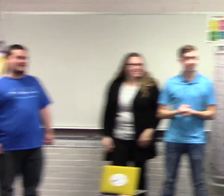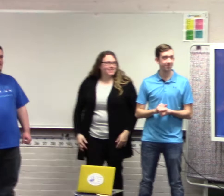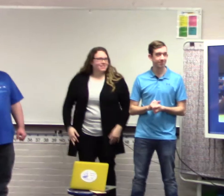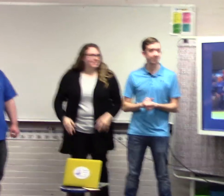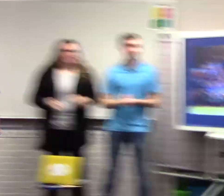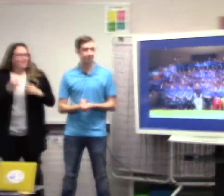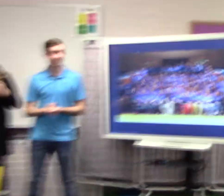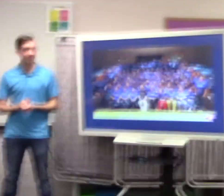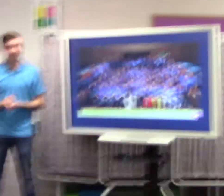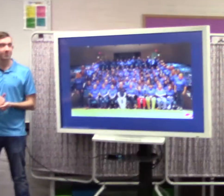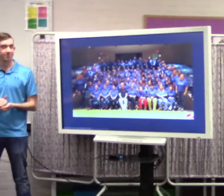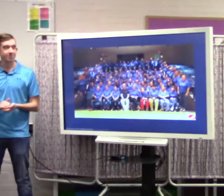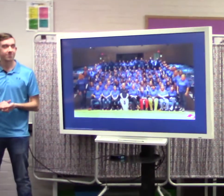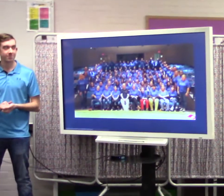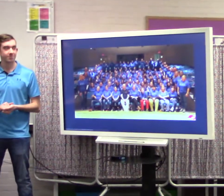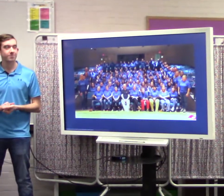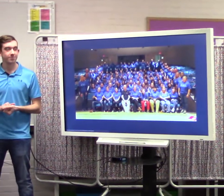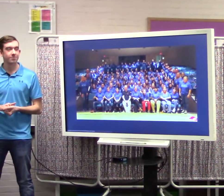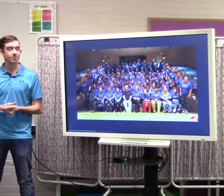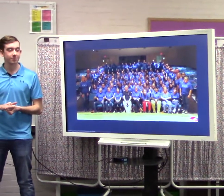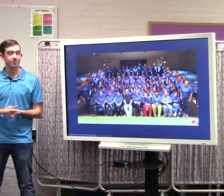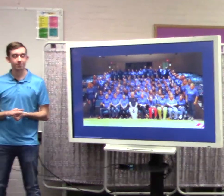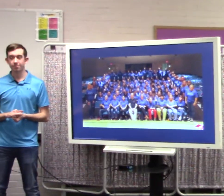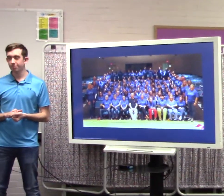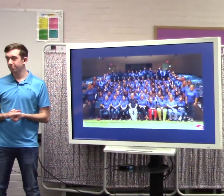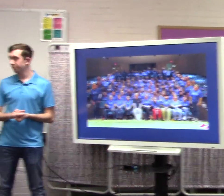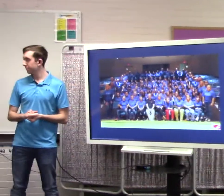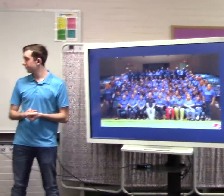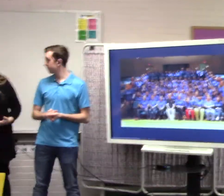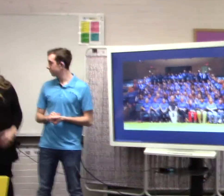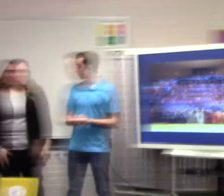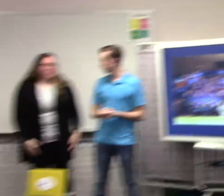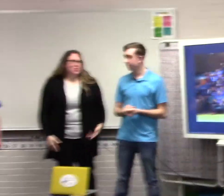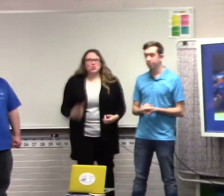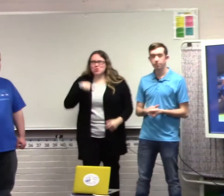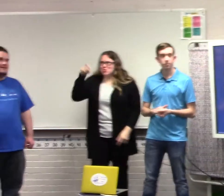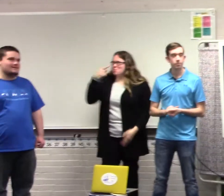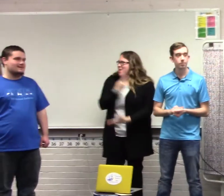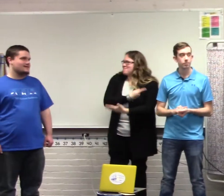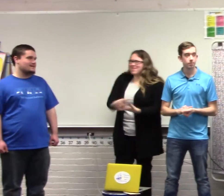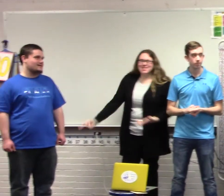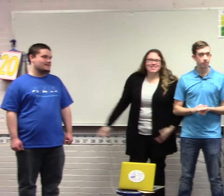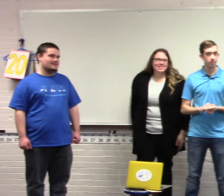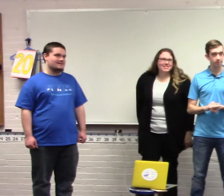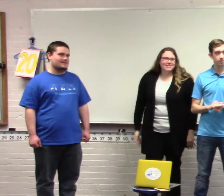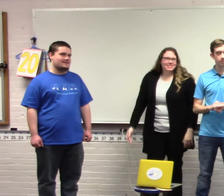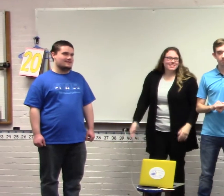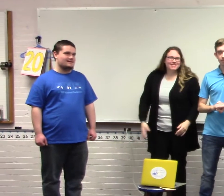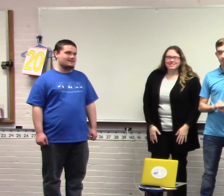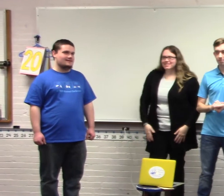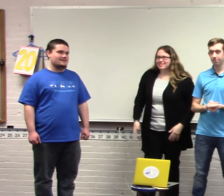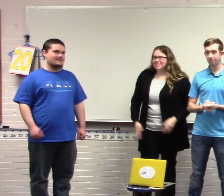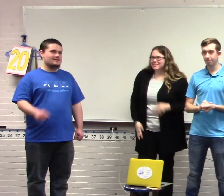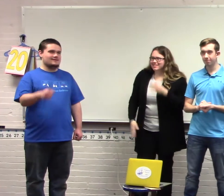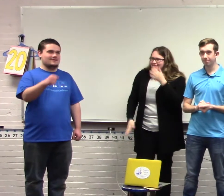so bad. Yeah, it was so amazing to see that change. 3 days is not enough. It needs to be a whole week. It should be the whole week. I